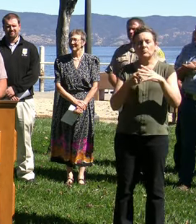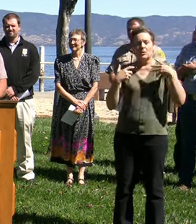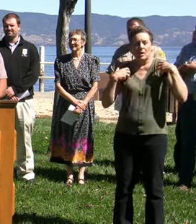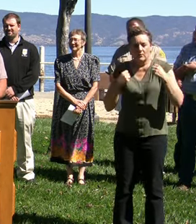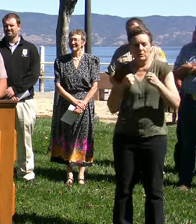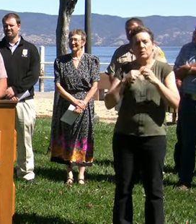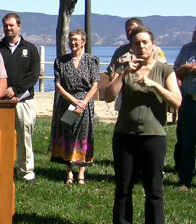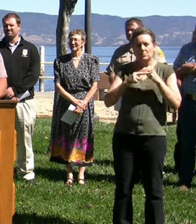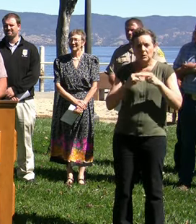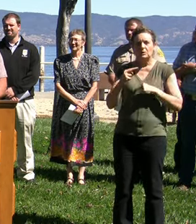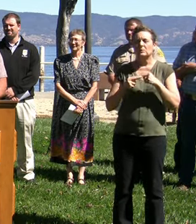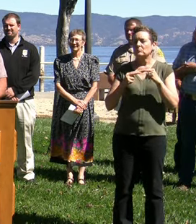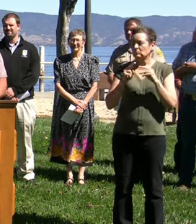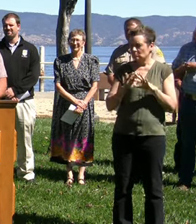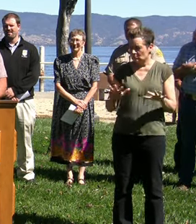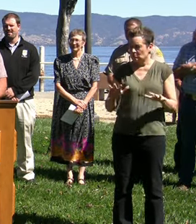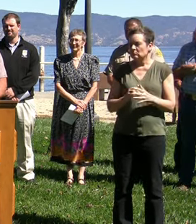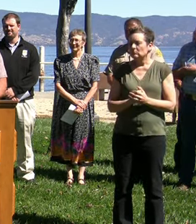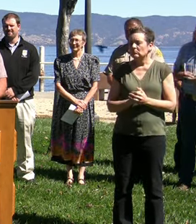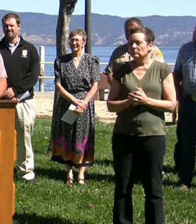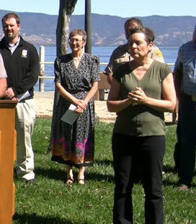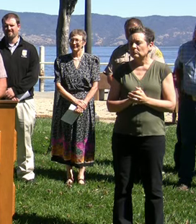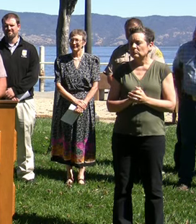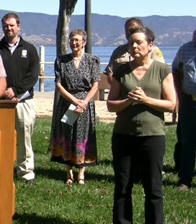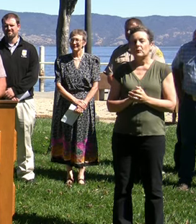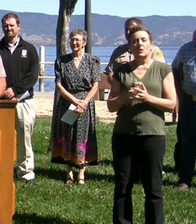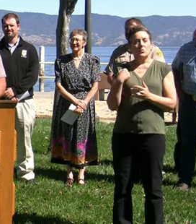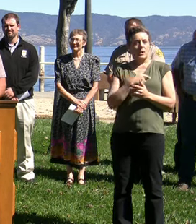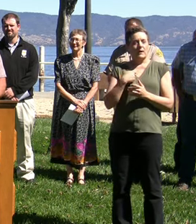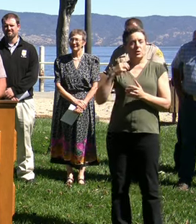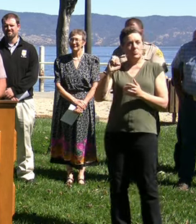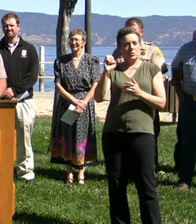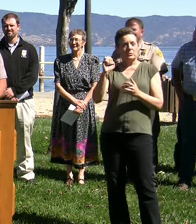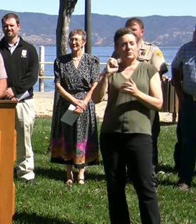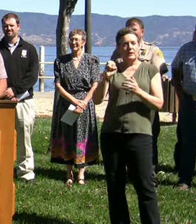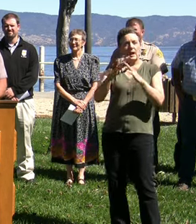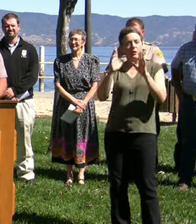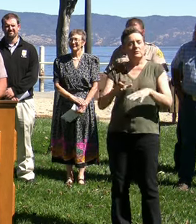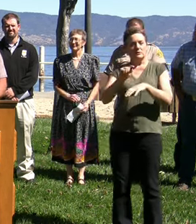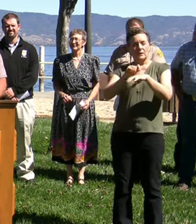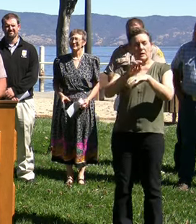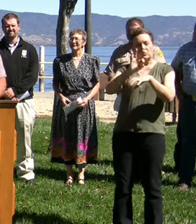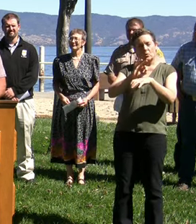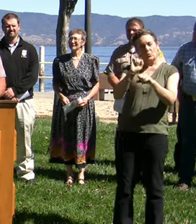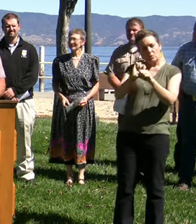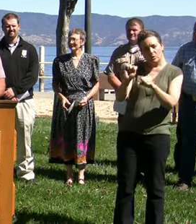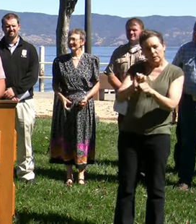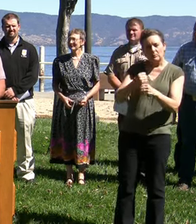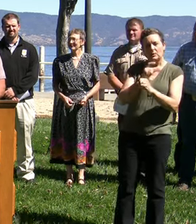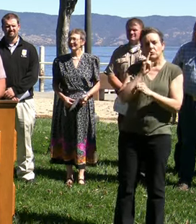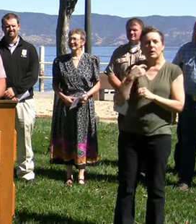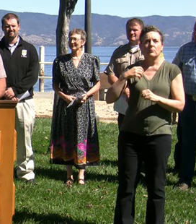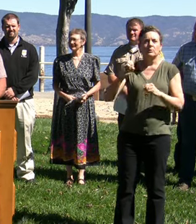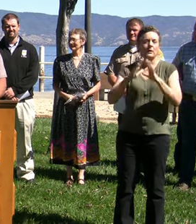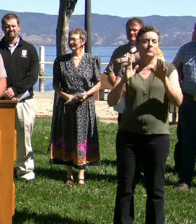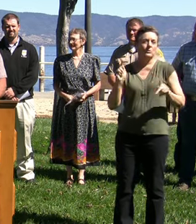process. Because of that, we have an emergency housing task force working diligently to make sure that there is emergency housing available for